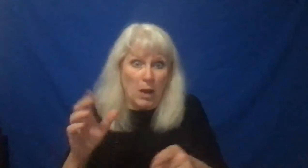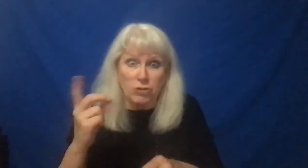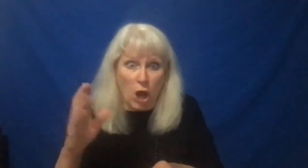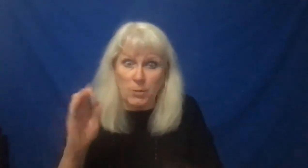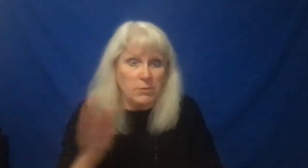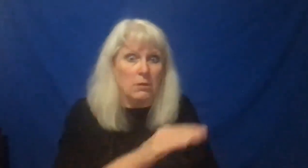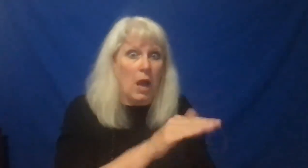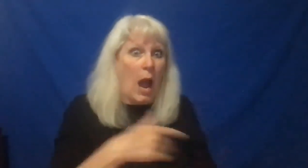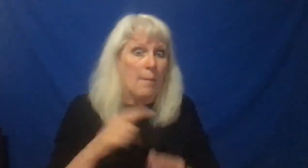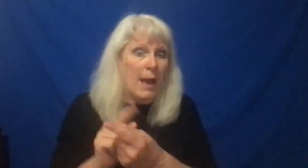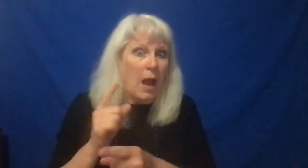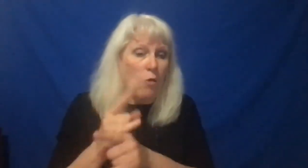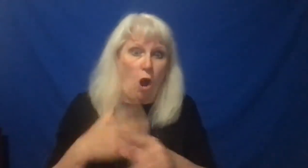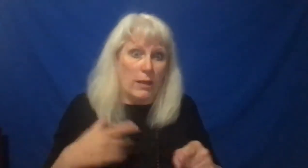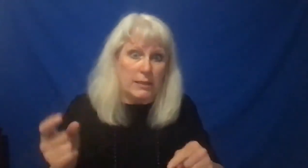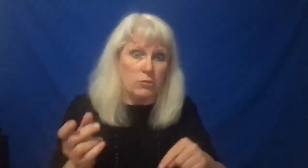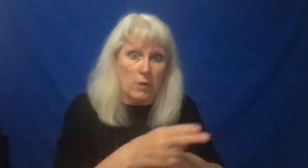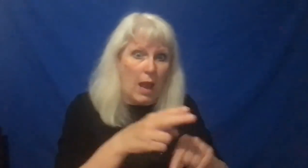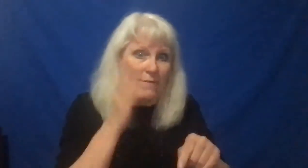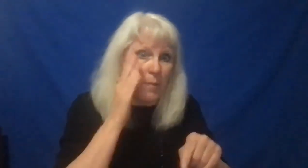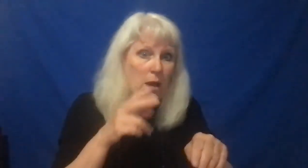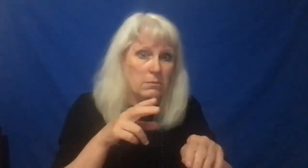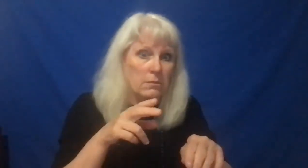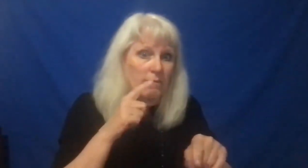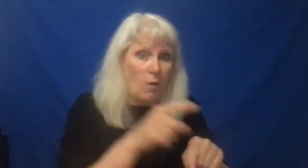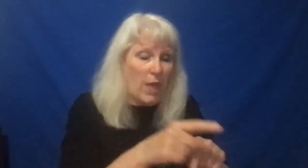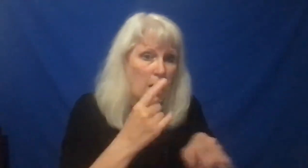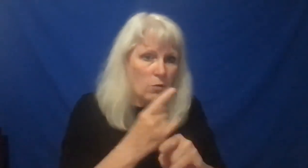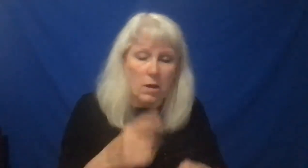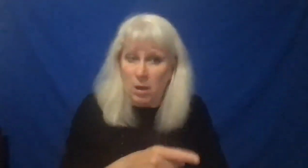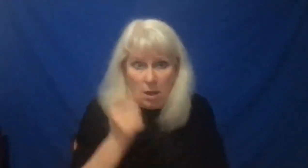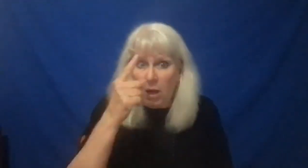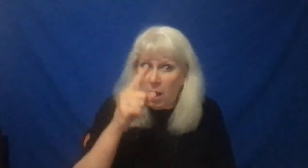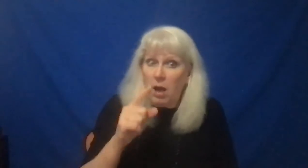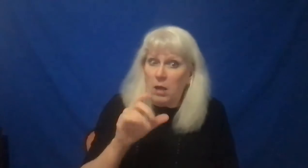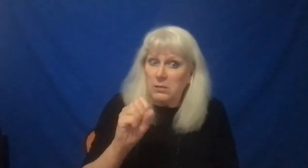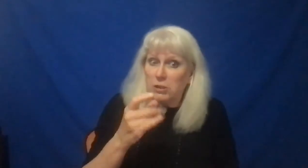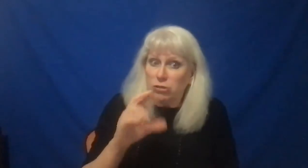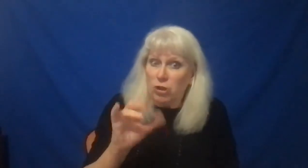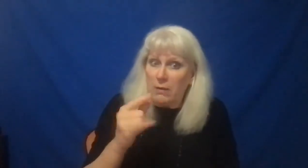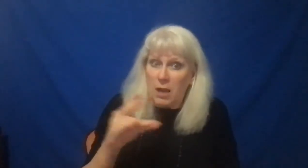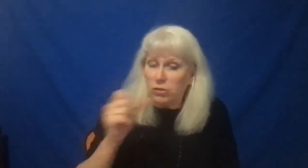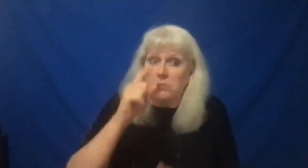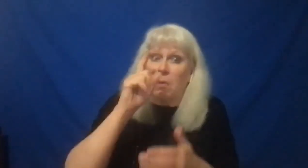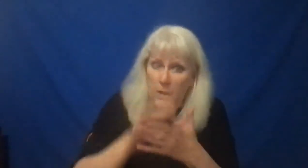believed very strongly that alcoholism was a disease. It was not just a social malady. And,